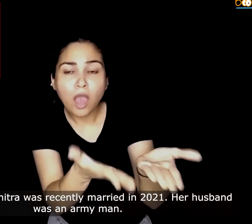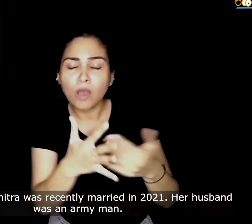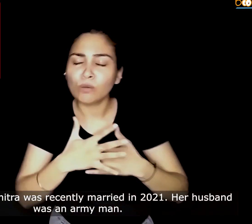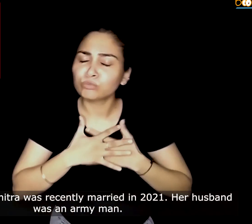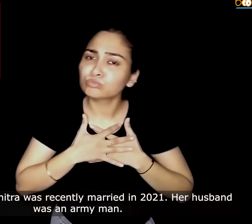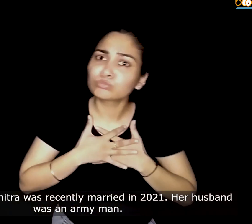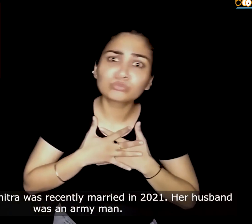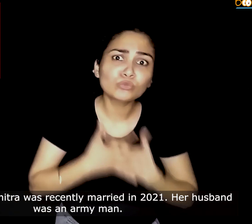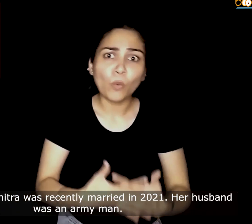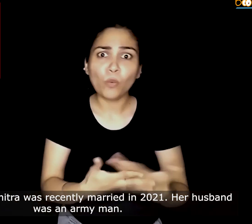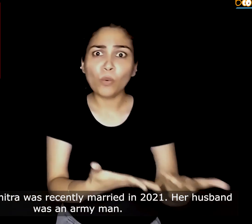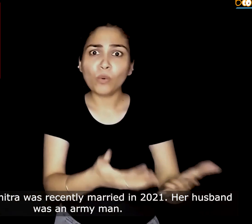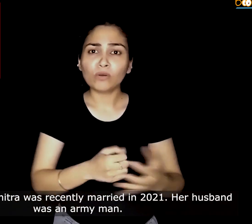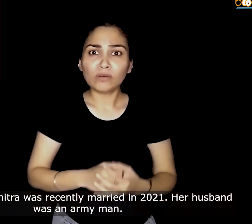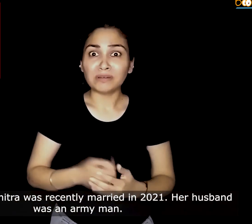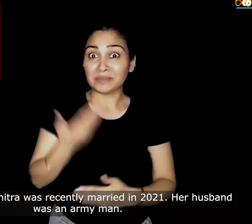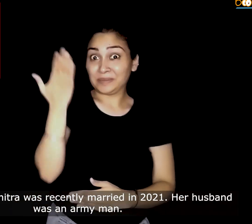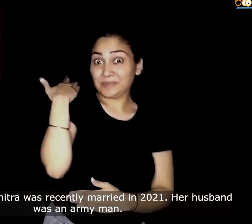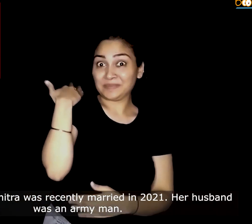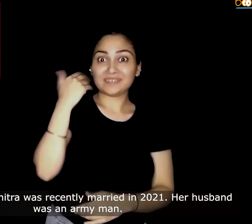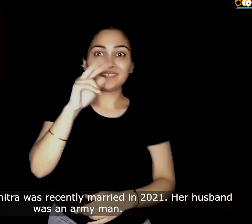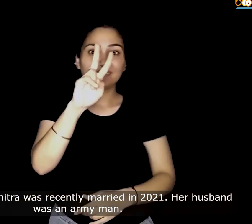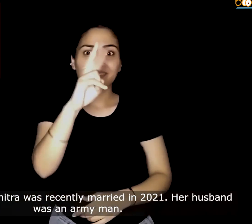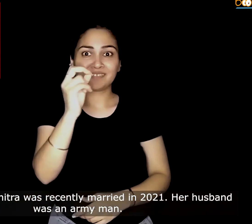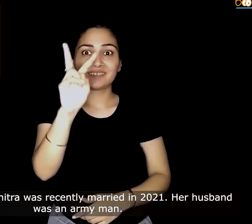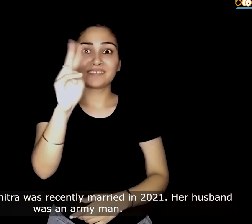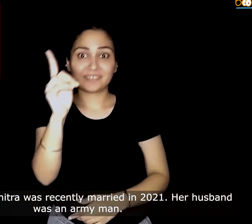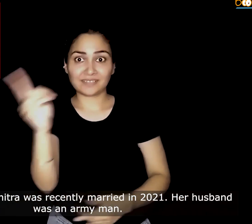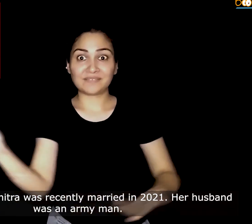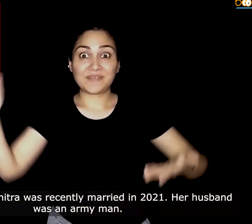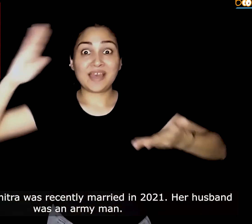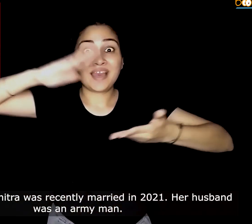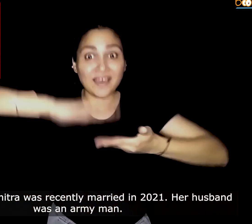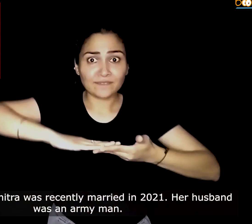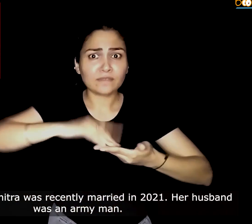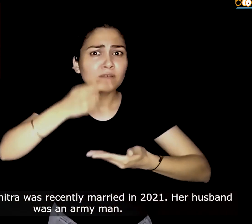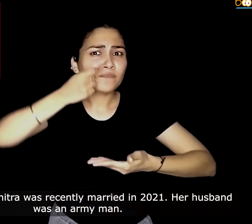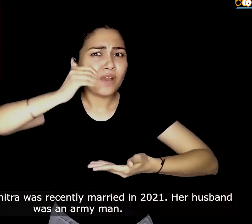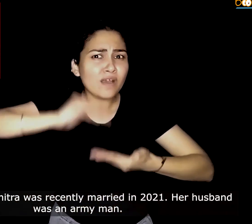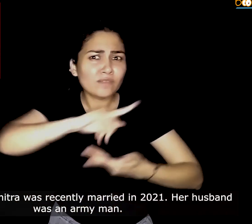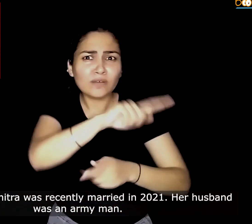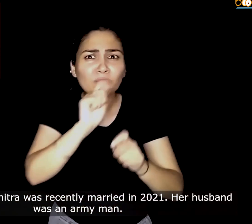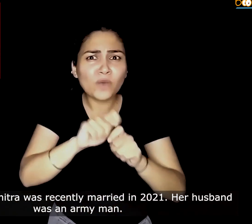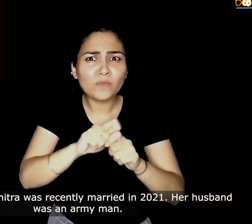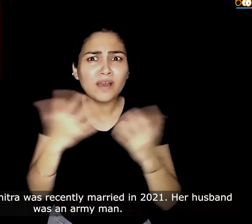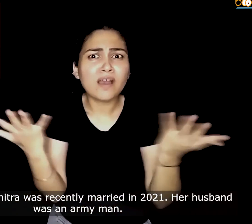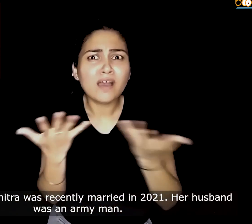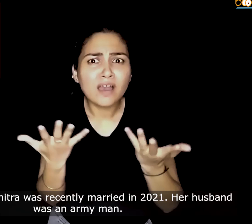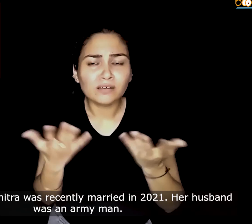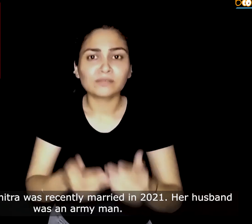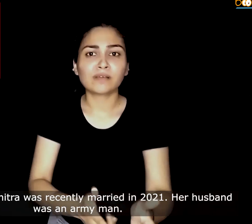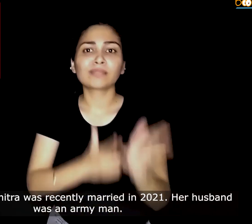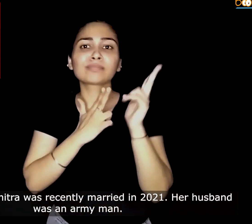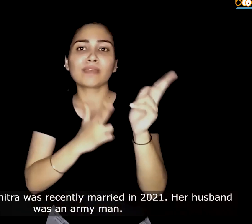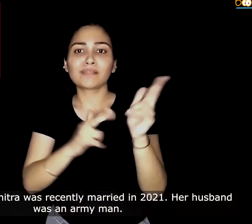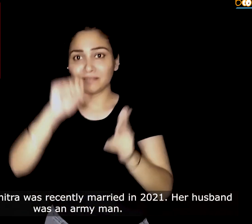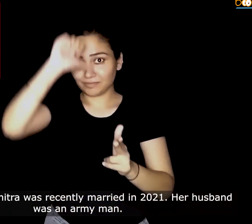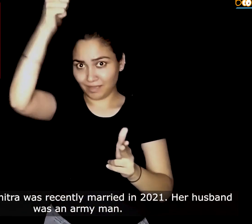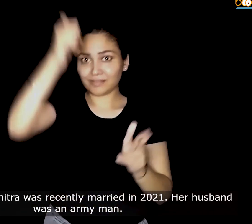suchitra was recently married in 2021 her husband was an army man